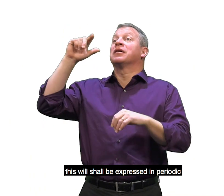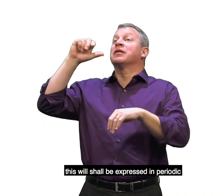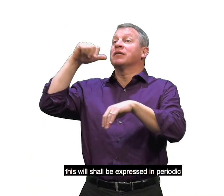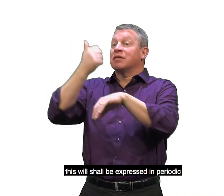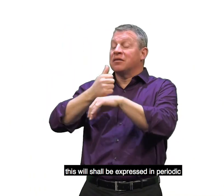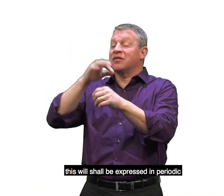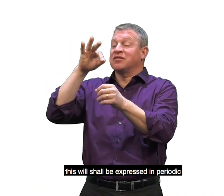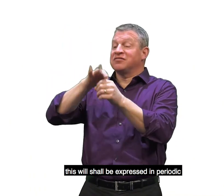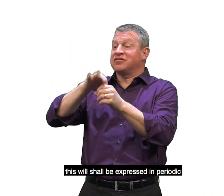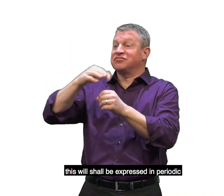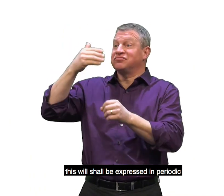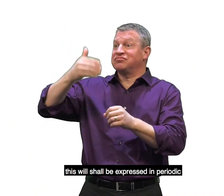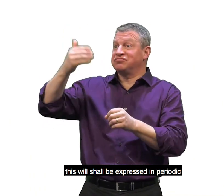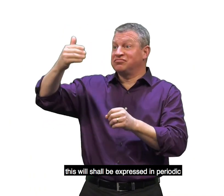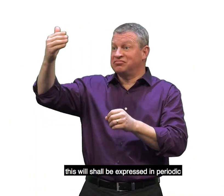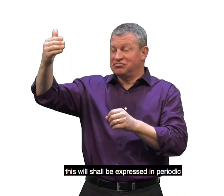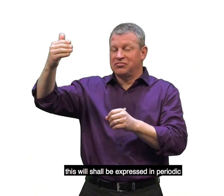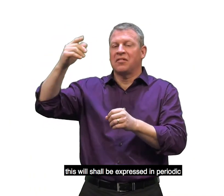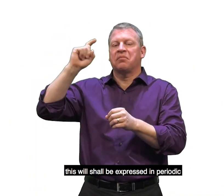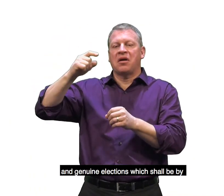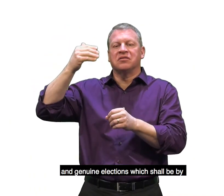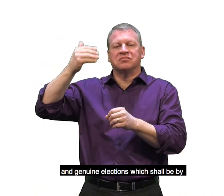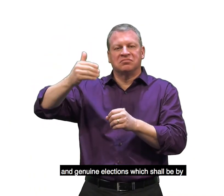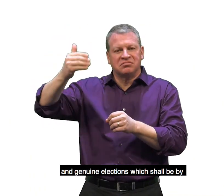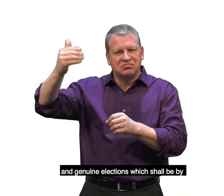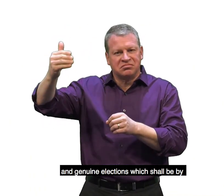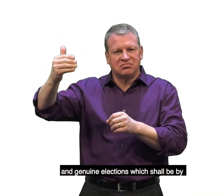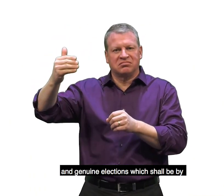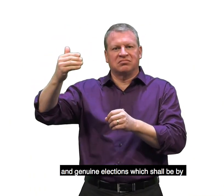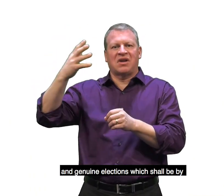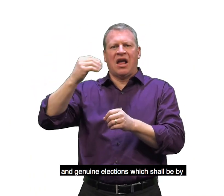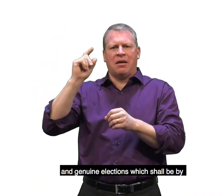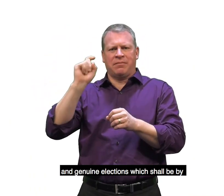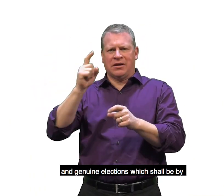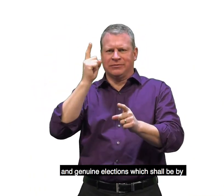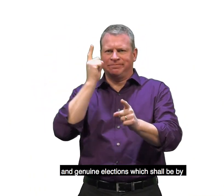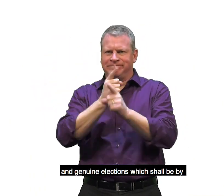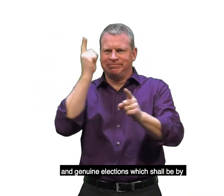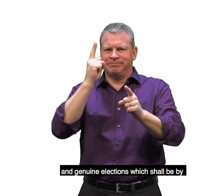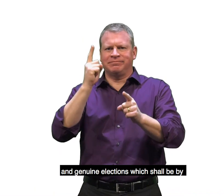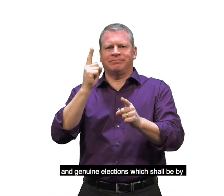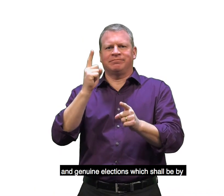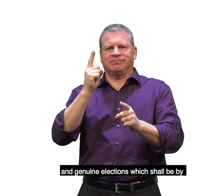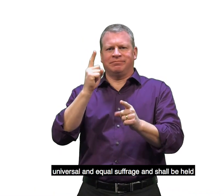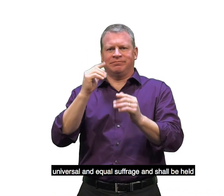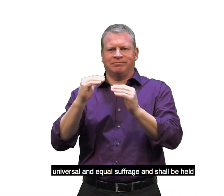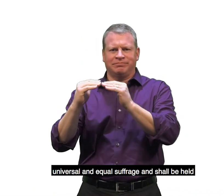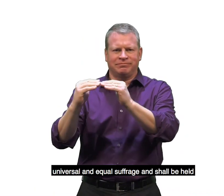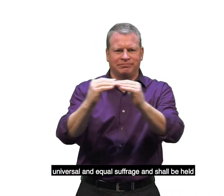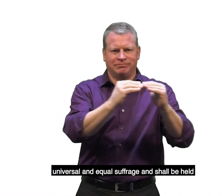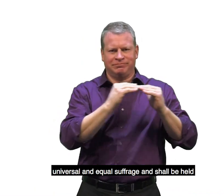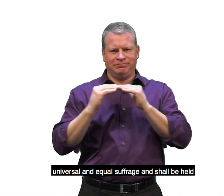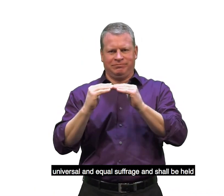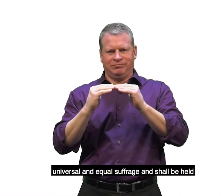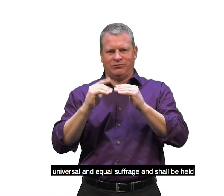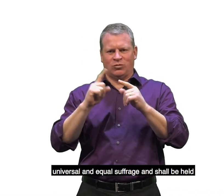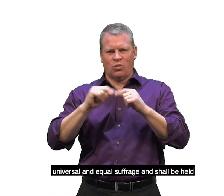be expressed in periodic and genuine elections, which shall be by universal and